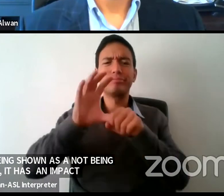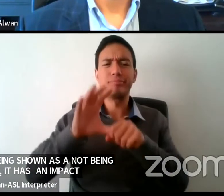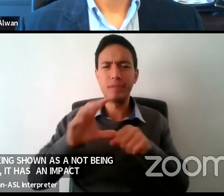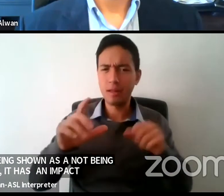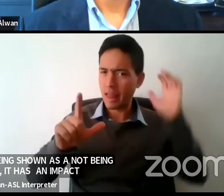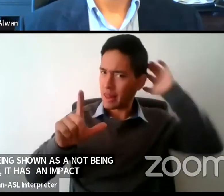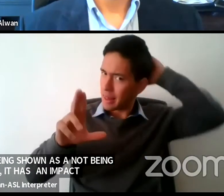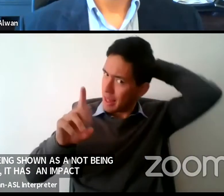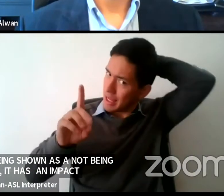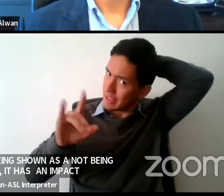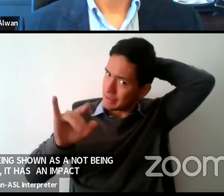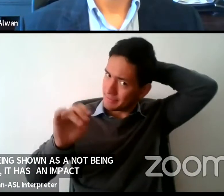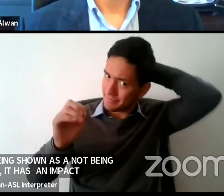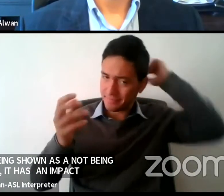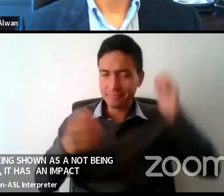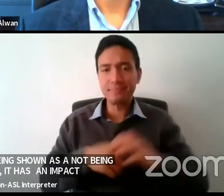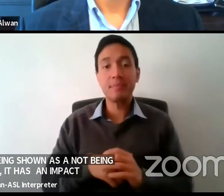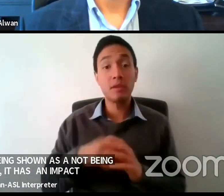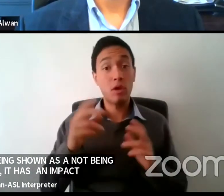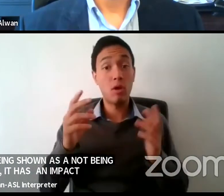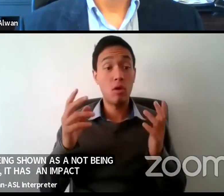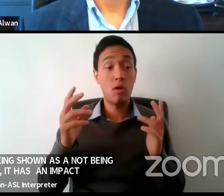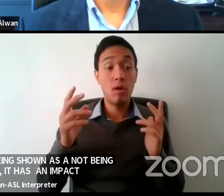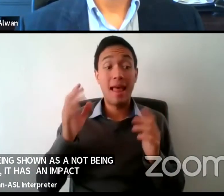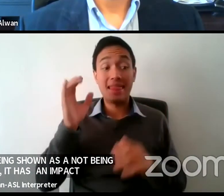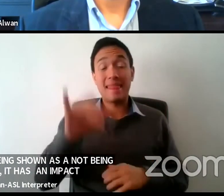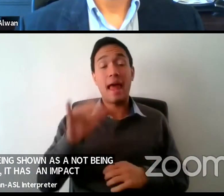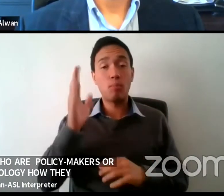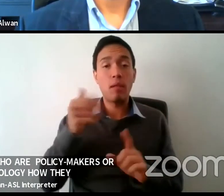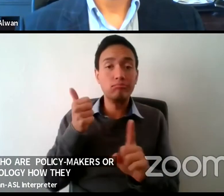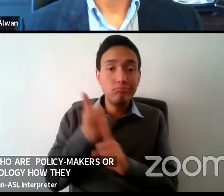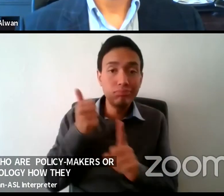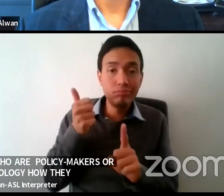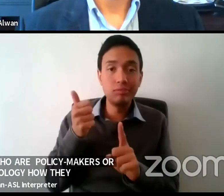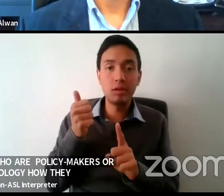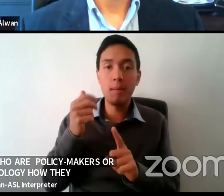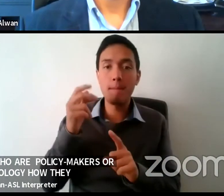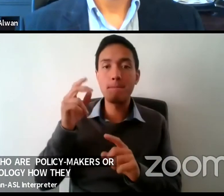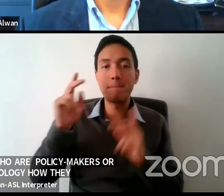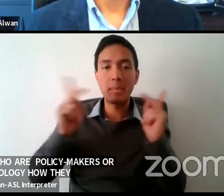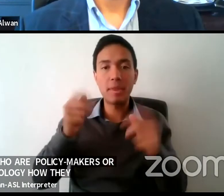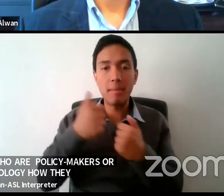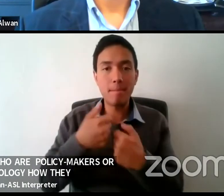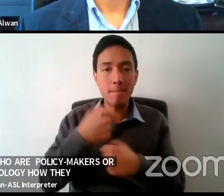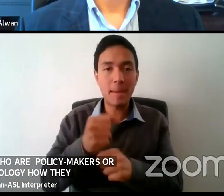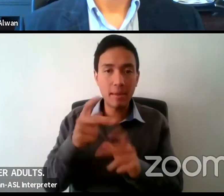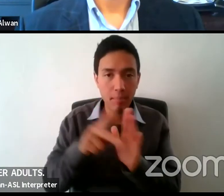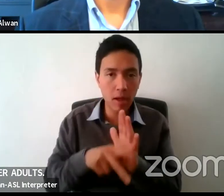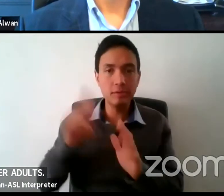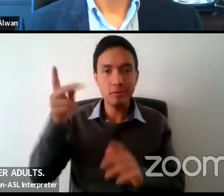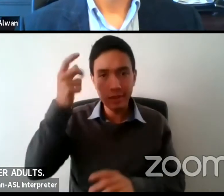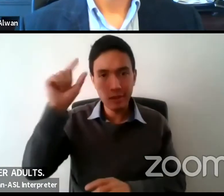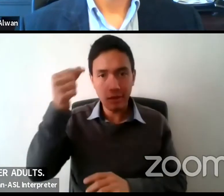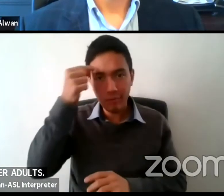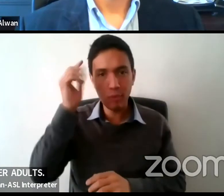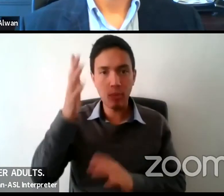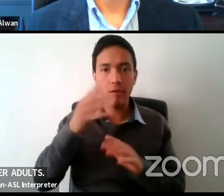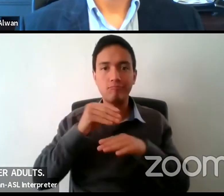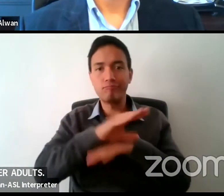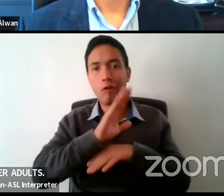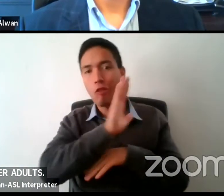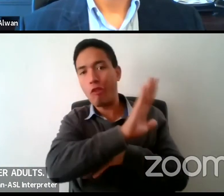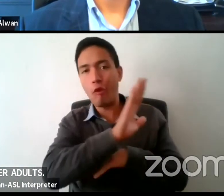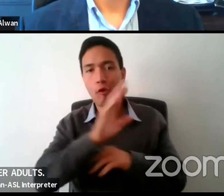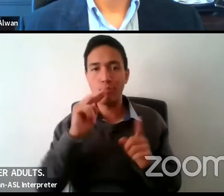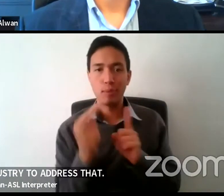policymakers or who are designing technology, how they are viewing older adults. So that's, my call to the media industry to address that. And in fact,